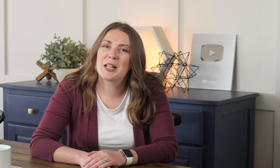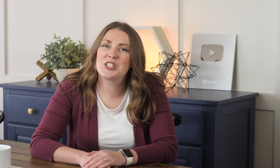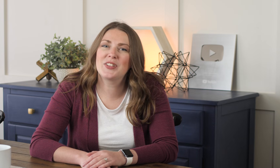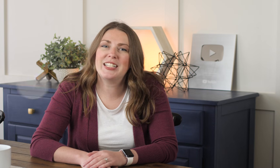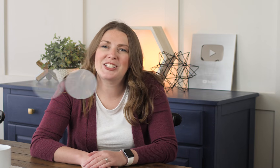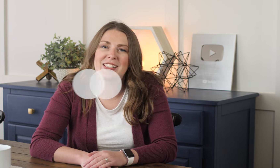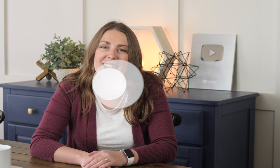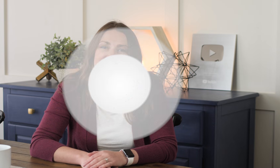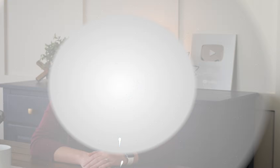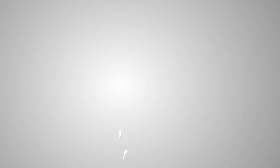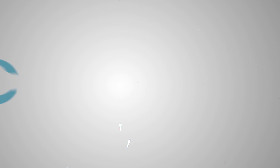Pledge of Allegiance.